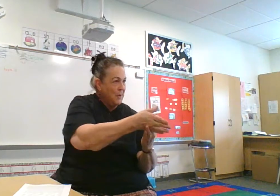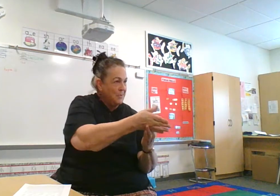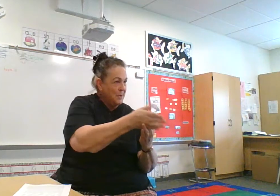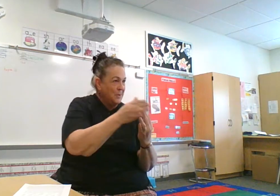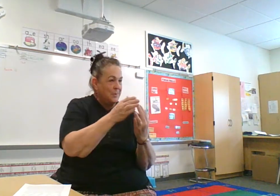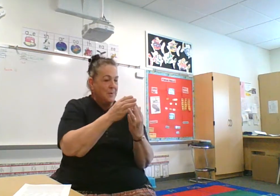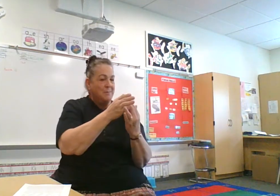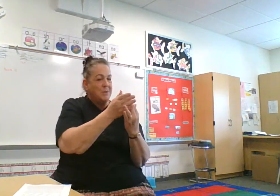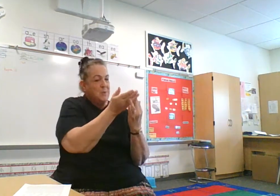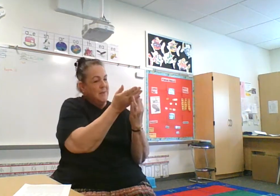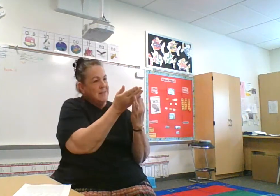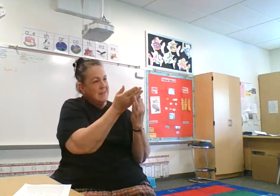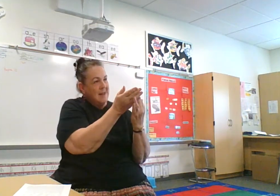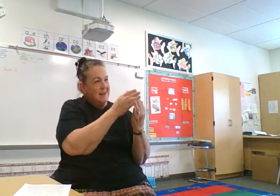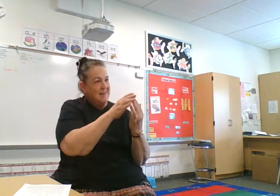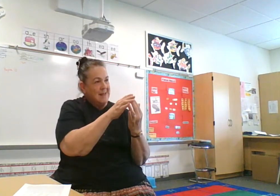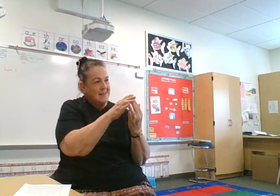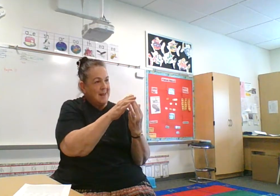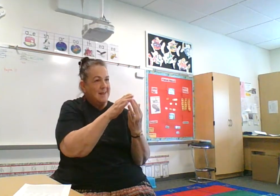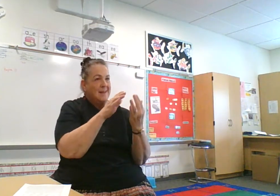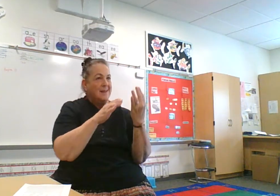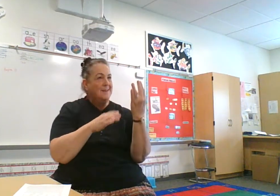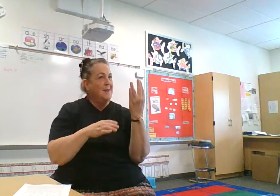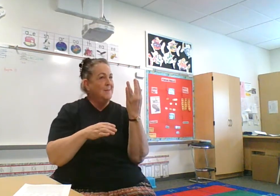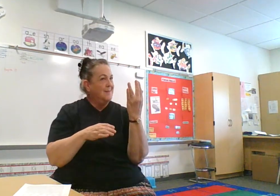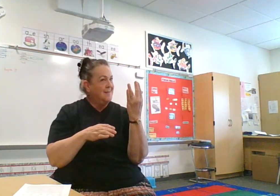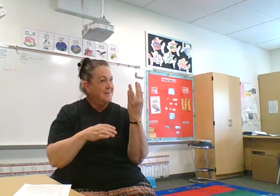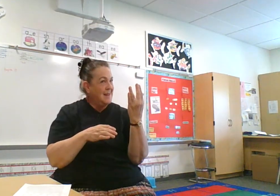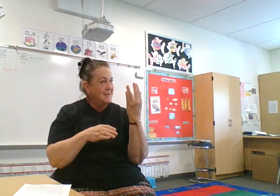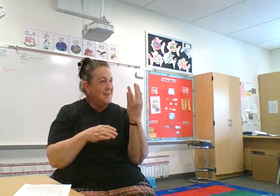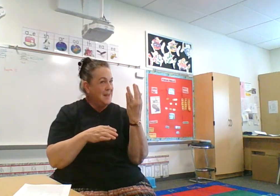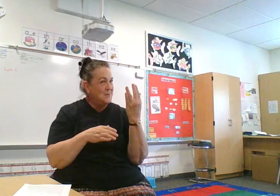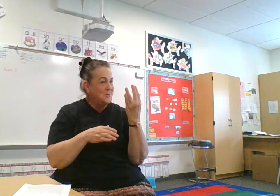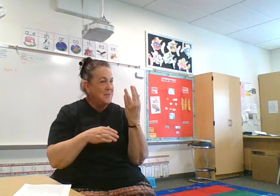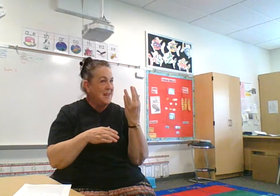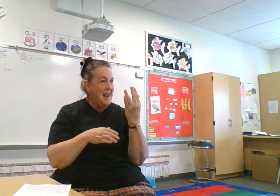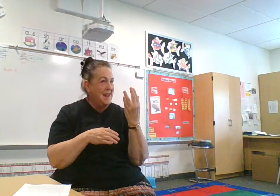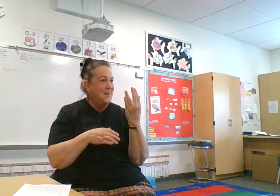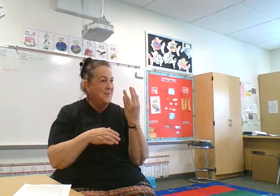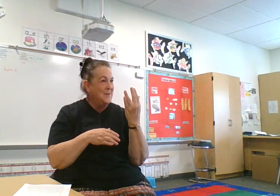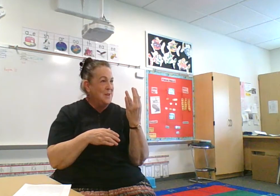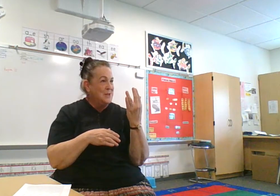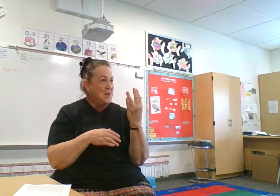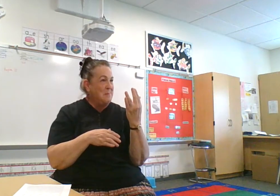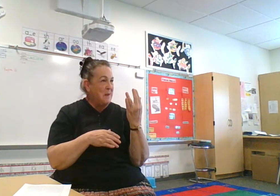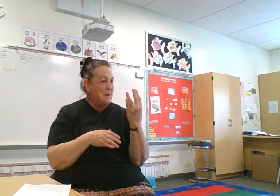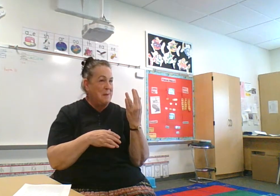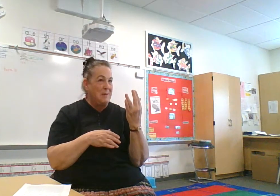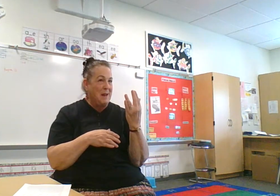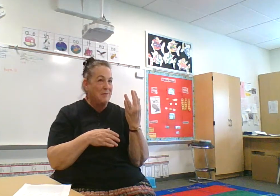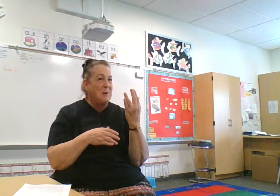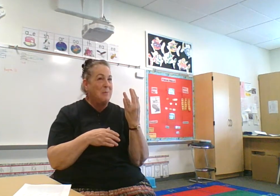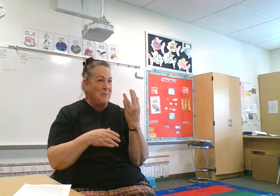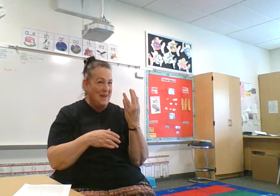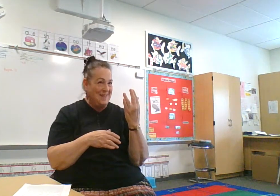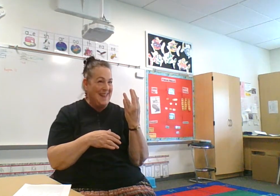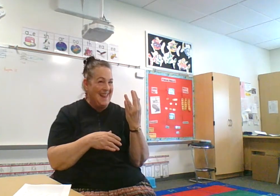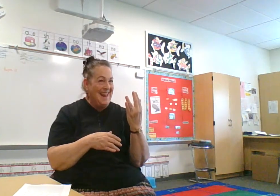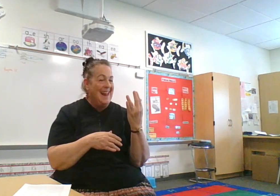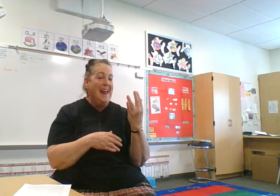through. Between this side and that side. So that's an interesting hand shape a lot of people have trouble with.